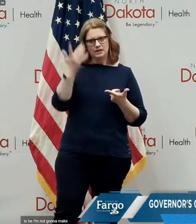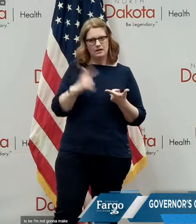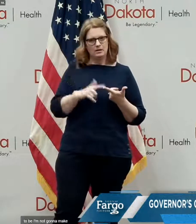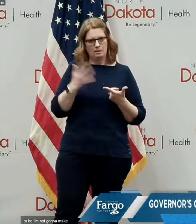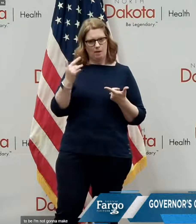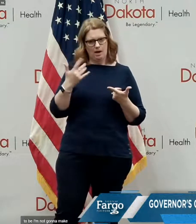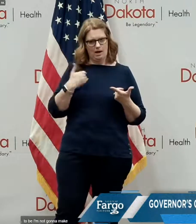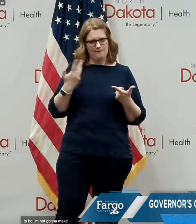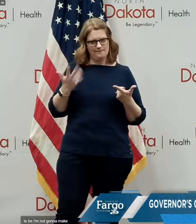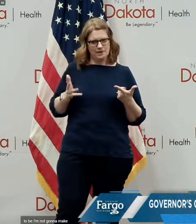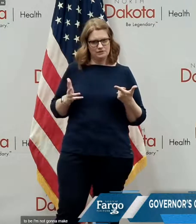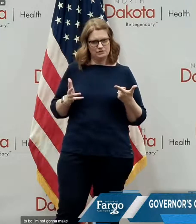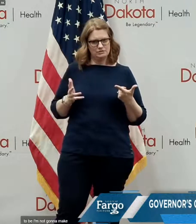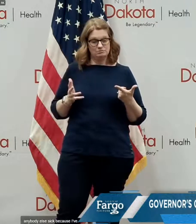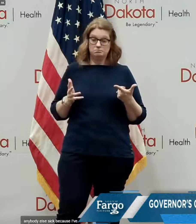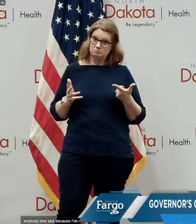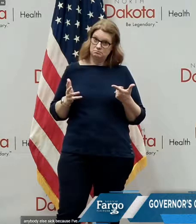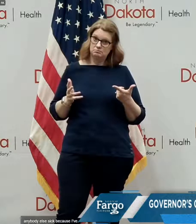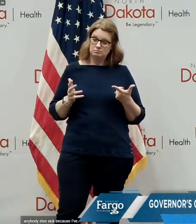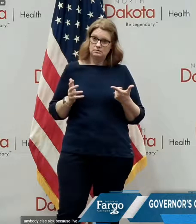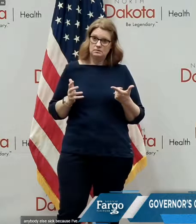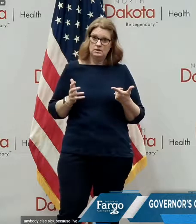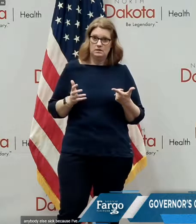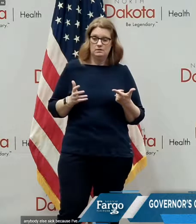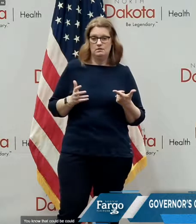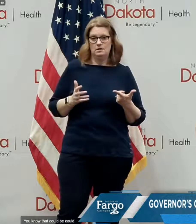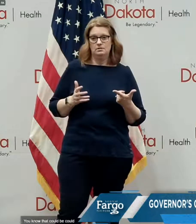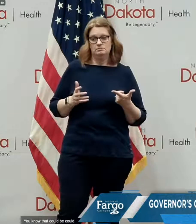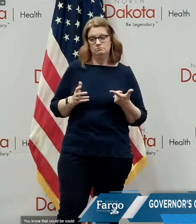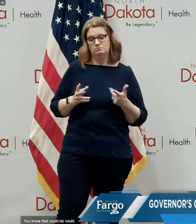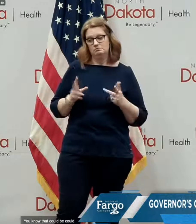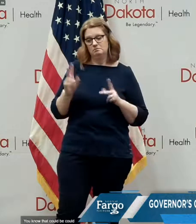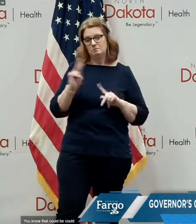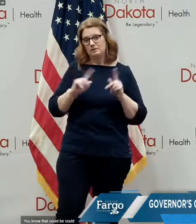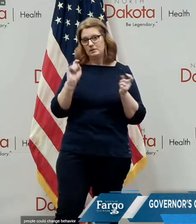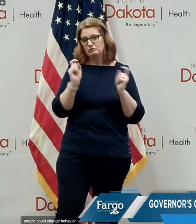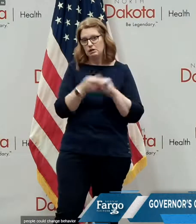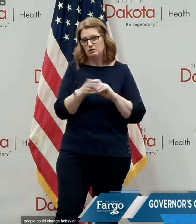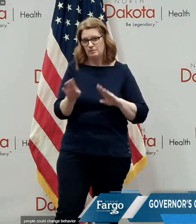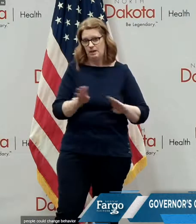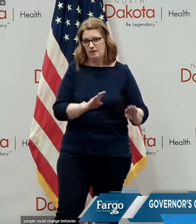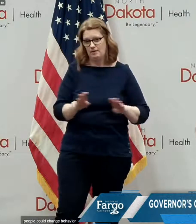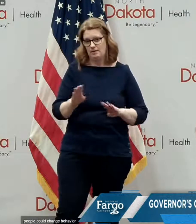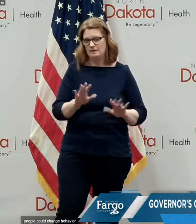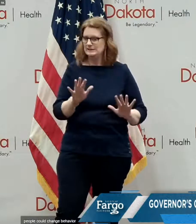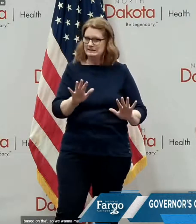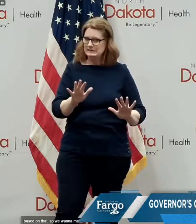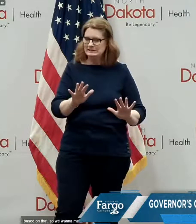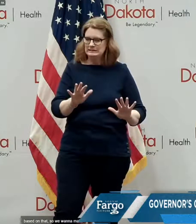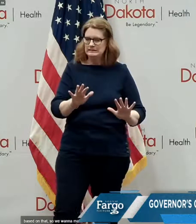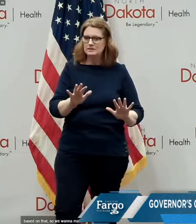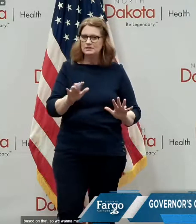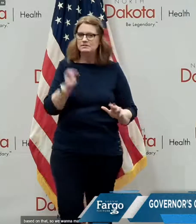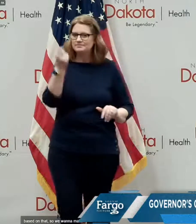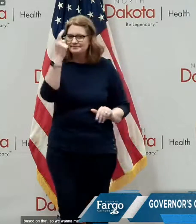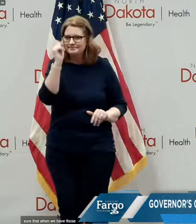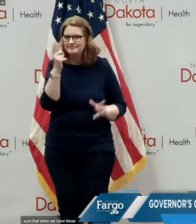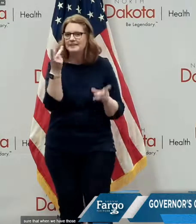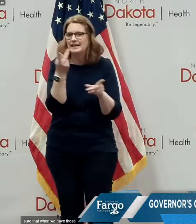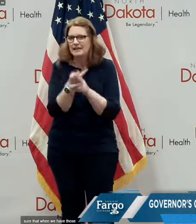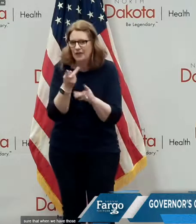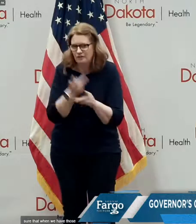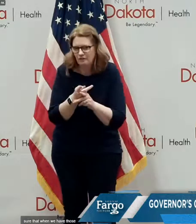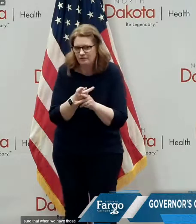had it. That people could change behavior based on that. So we'd want to make sure that when we have those tests, that those are not